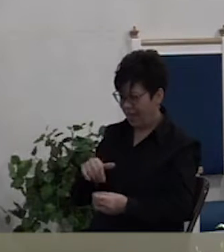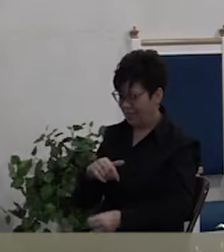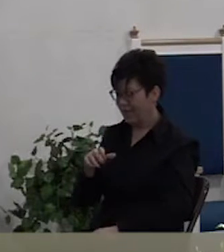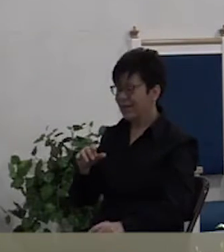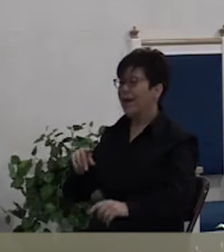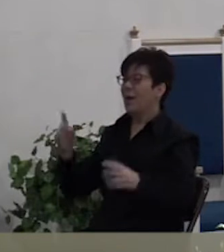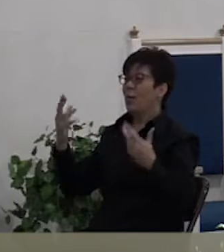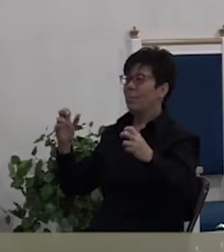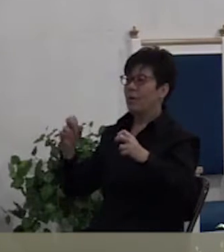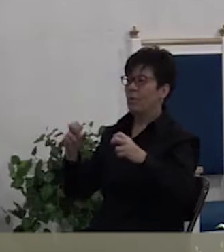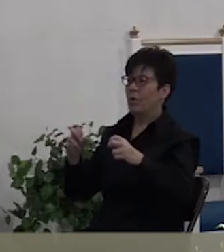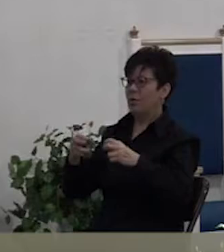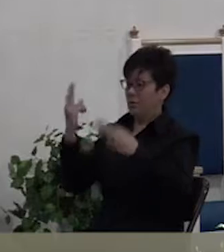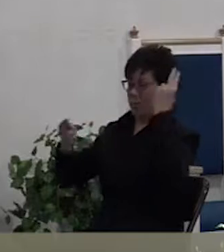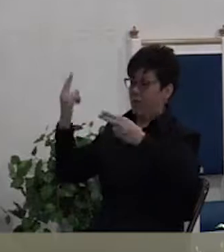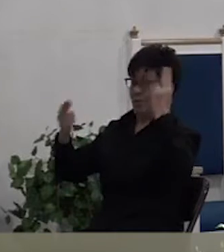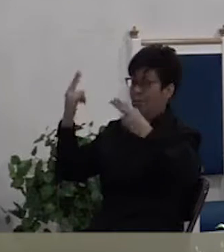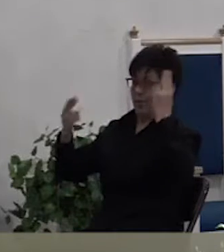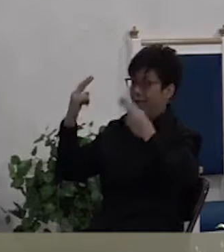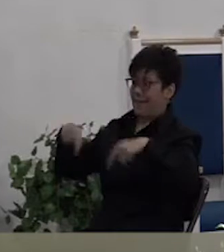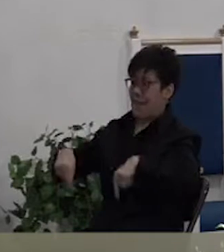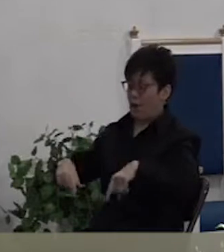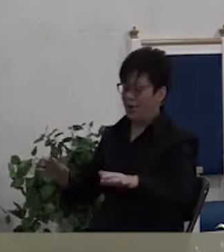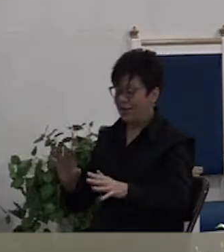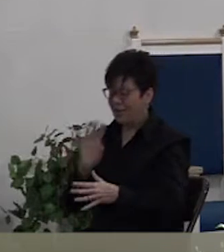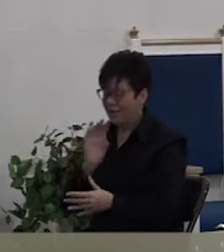didn't want them bailing on me at the last minute.